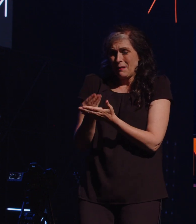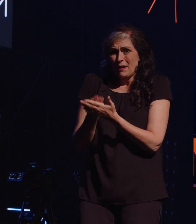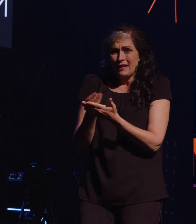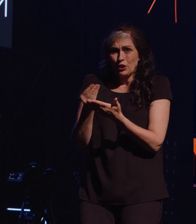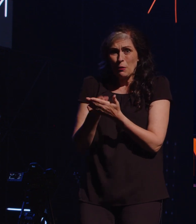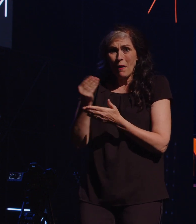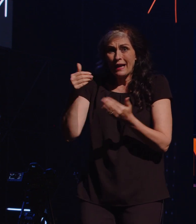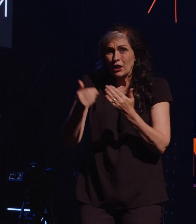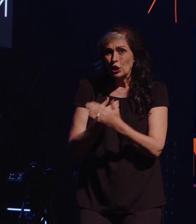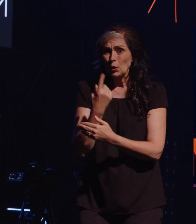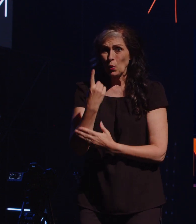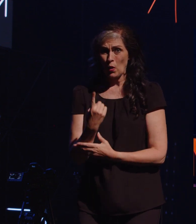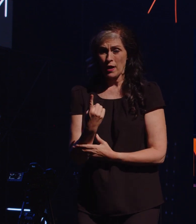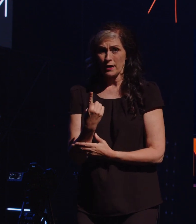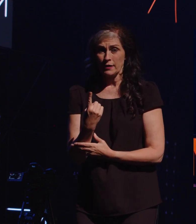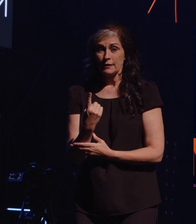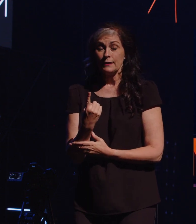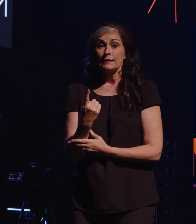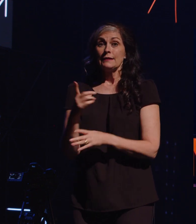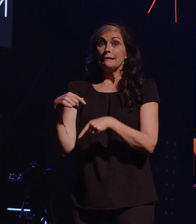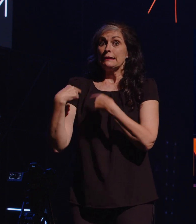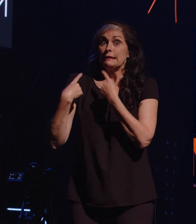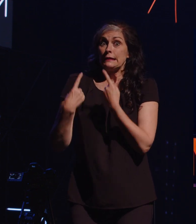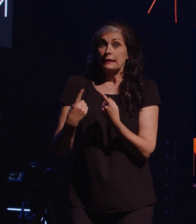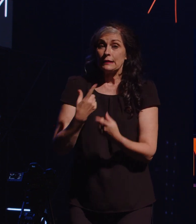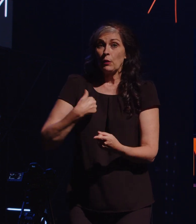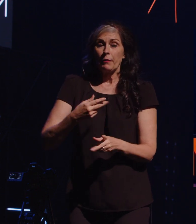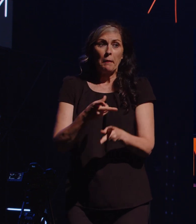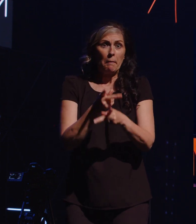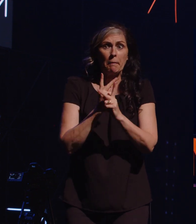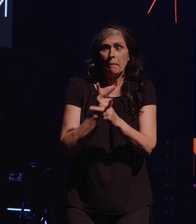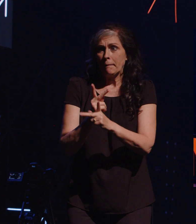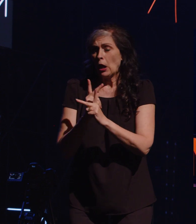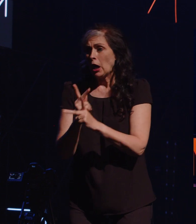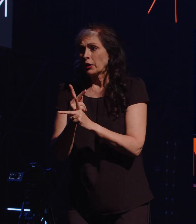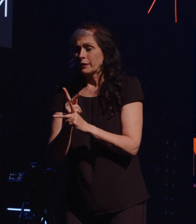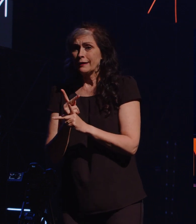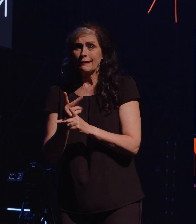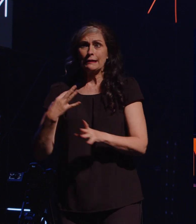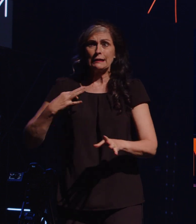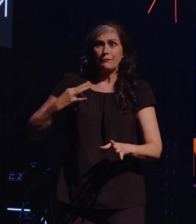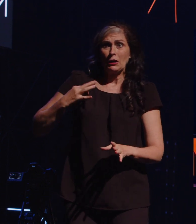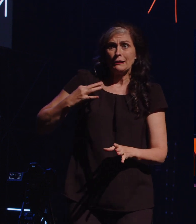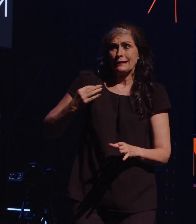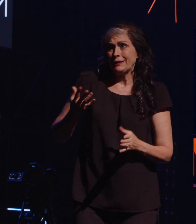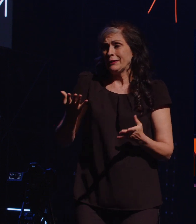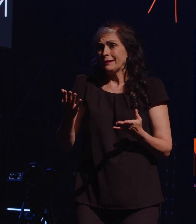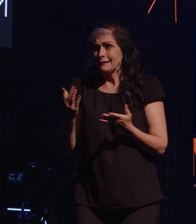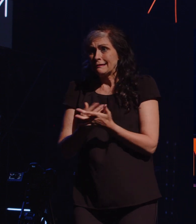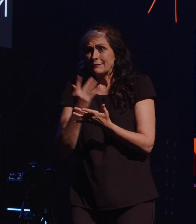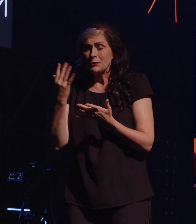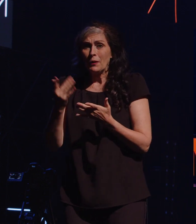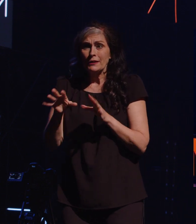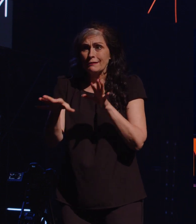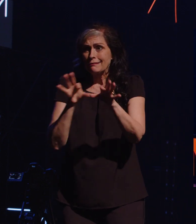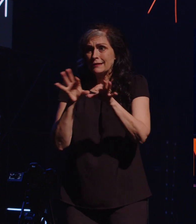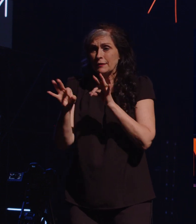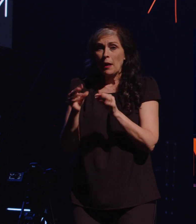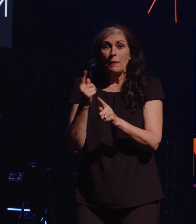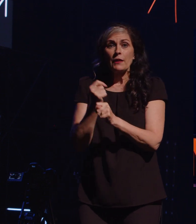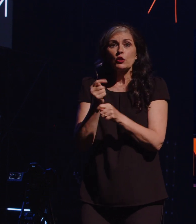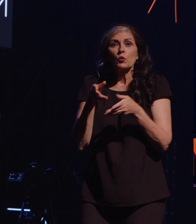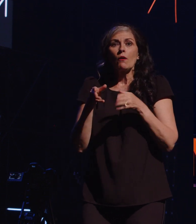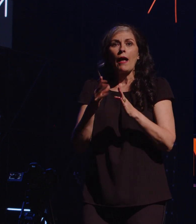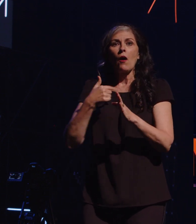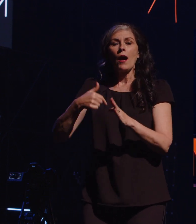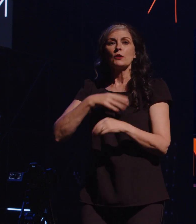buy a new one. And so since then, we've been borrowing and hopefully volunteers here and there. But this truck will allow